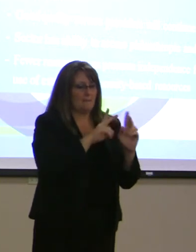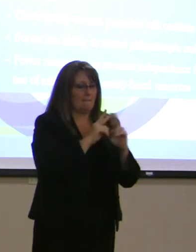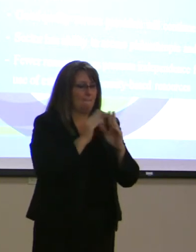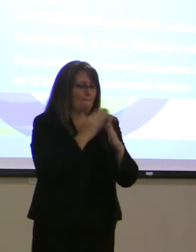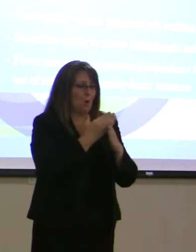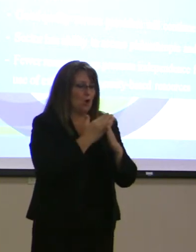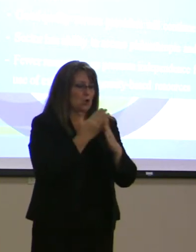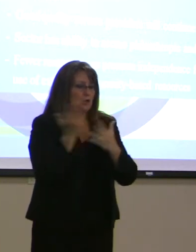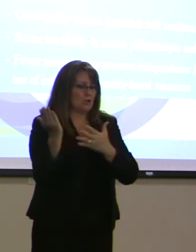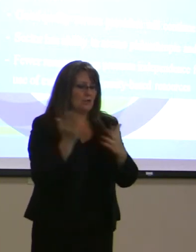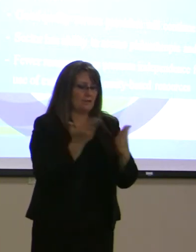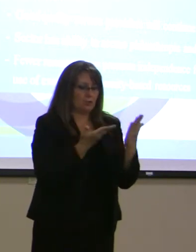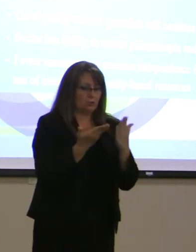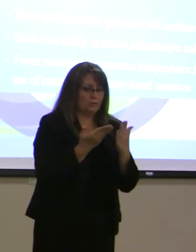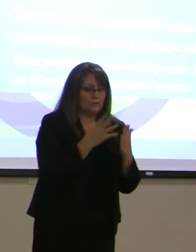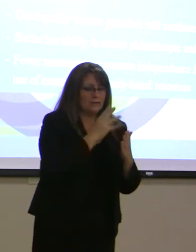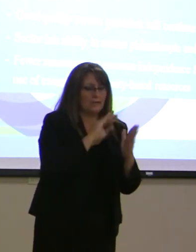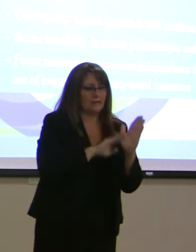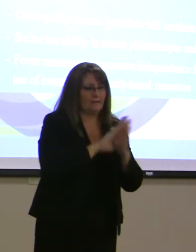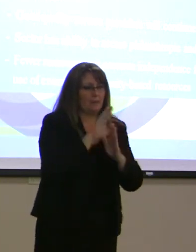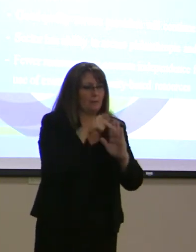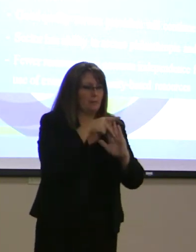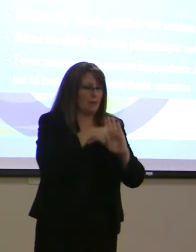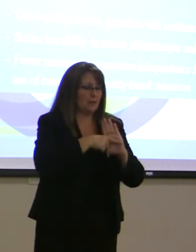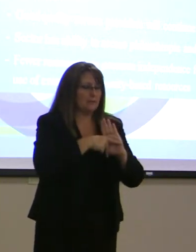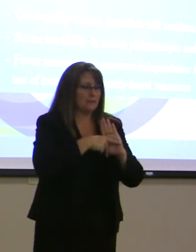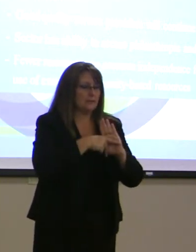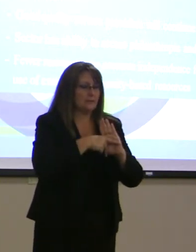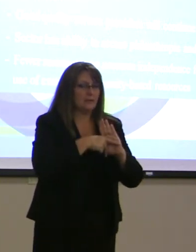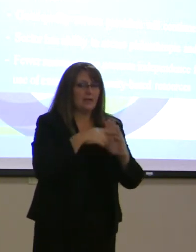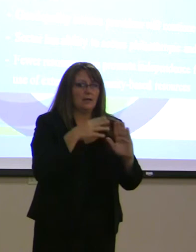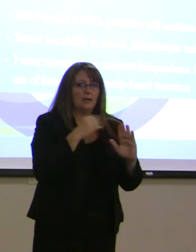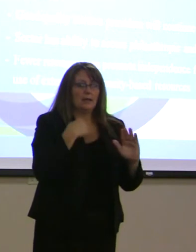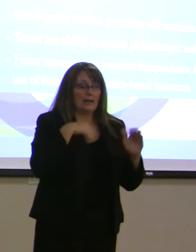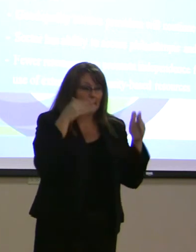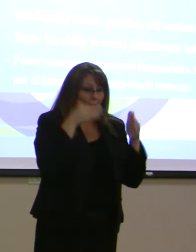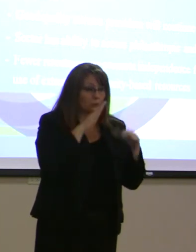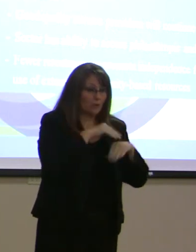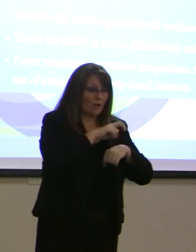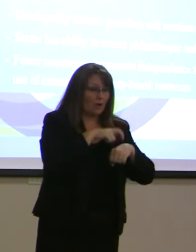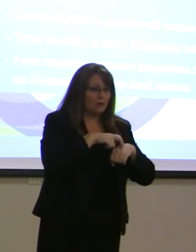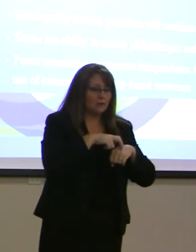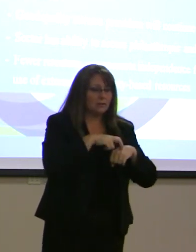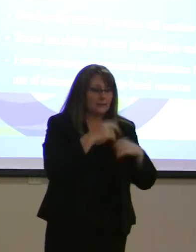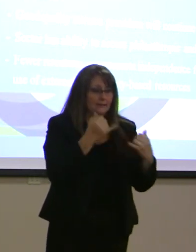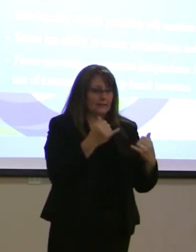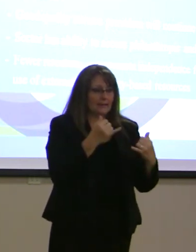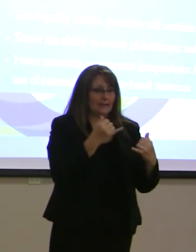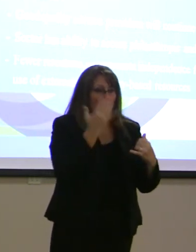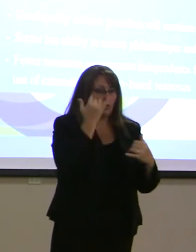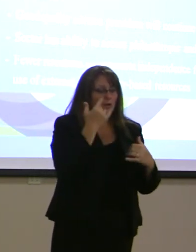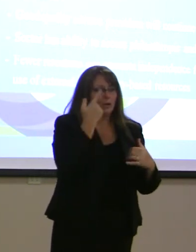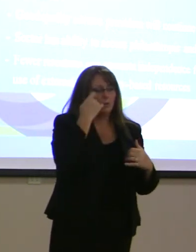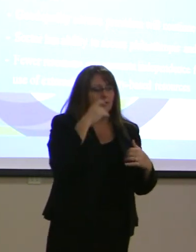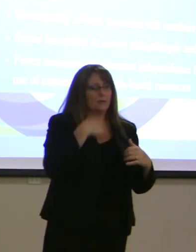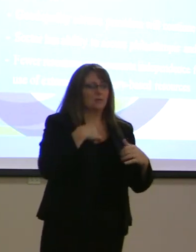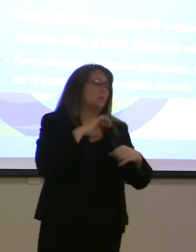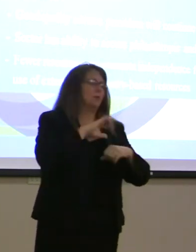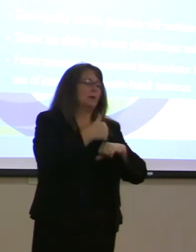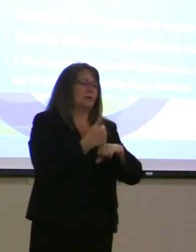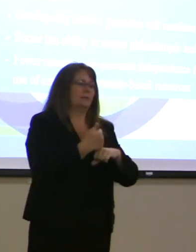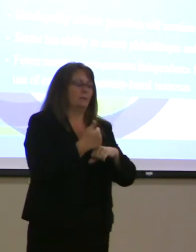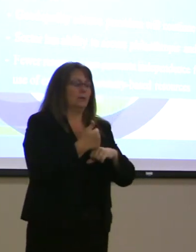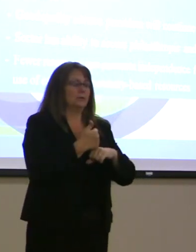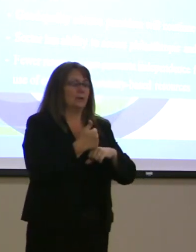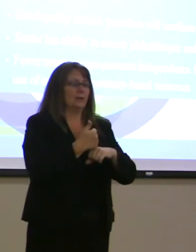delivery of services and the development of policy. And while I concentrated on Ireland today because we're headquartered